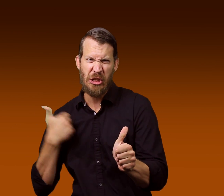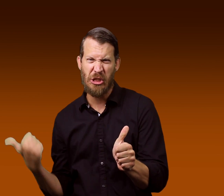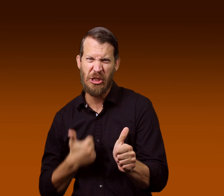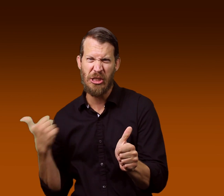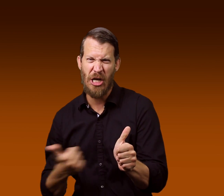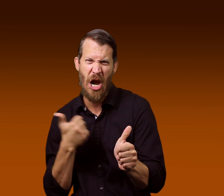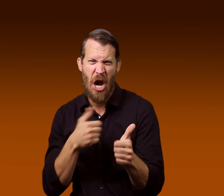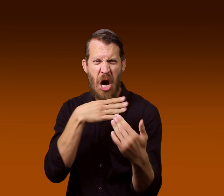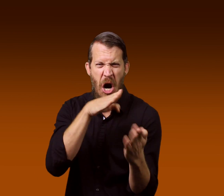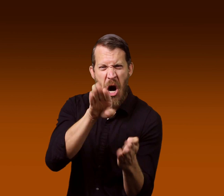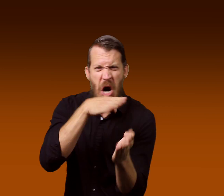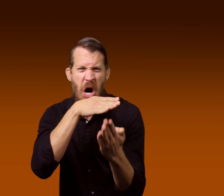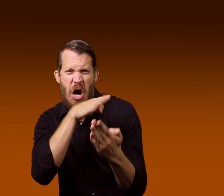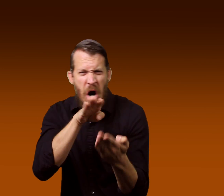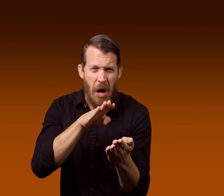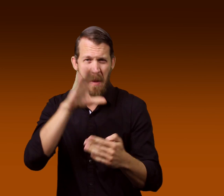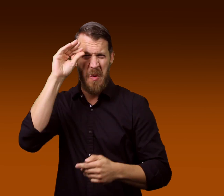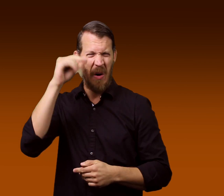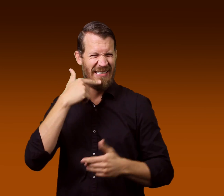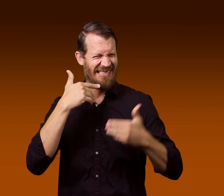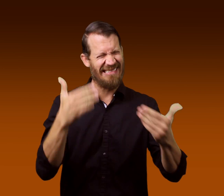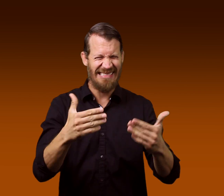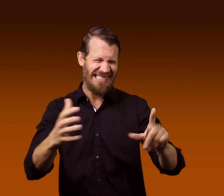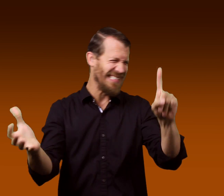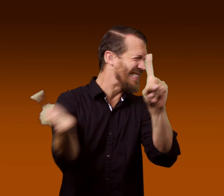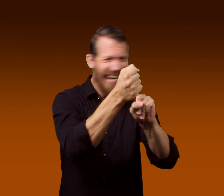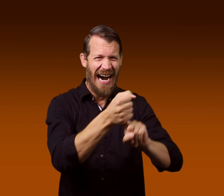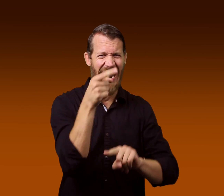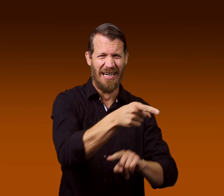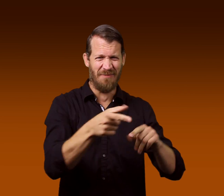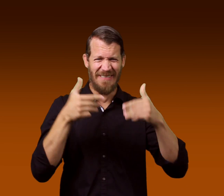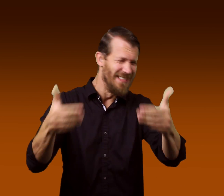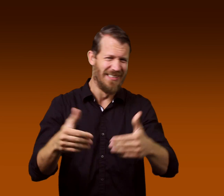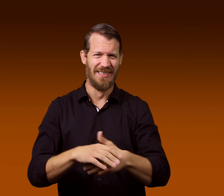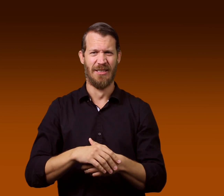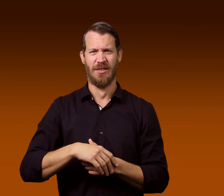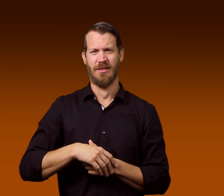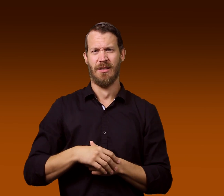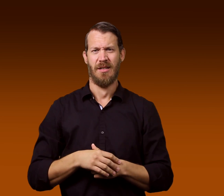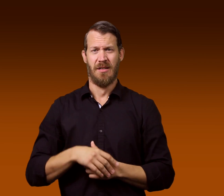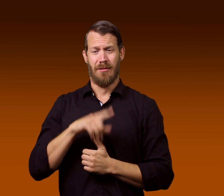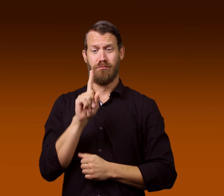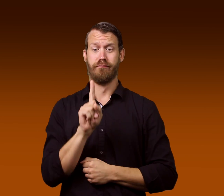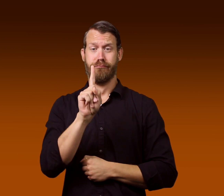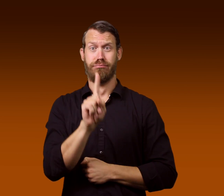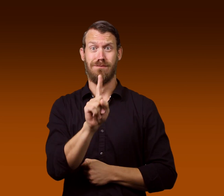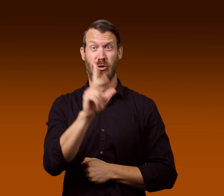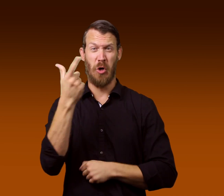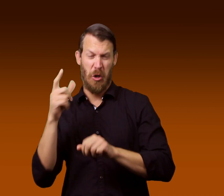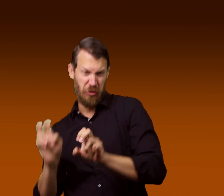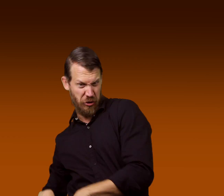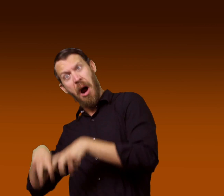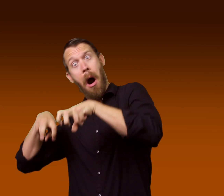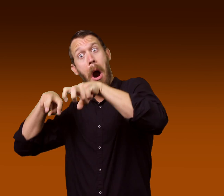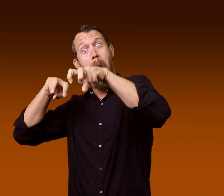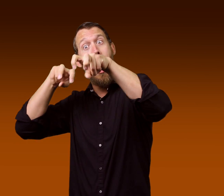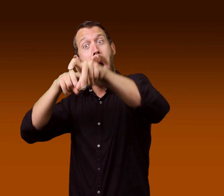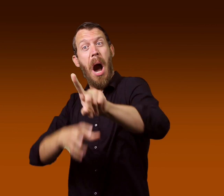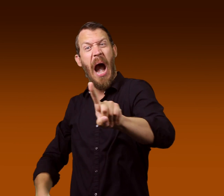the Spivey's dog ran after it, yapping and biting at its bristles. "Get him!" the boys yelled. The